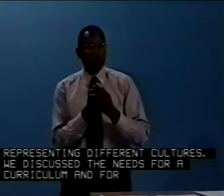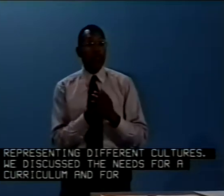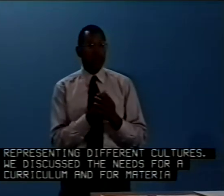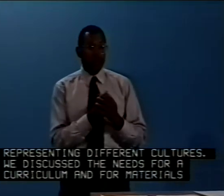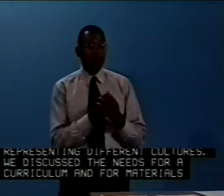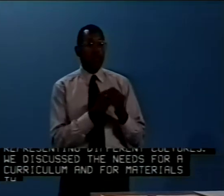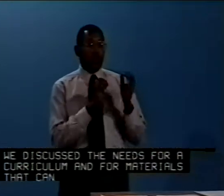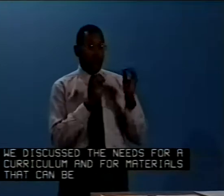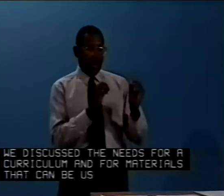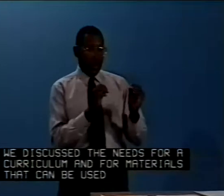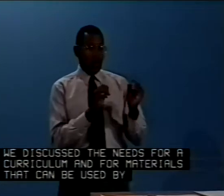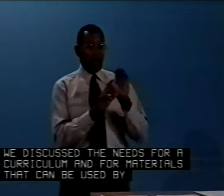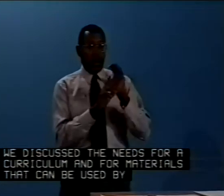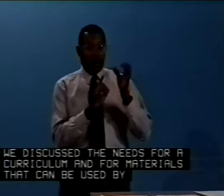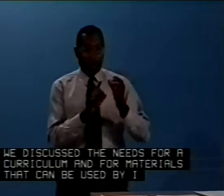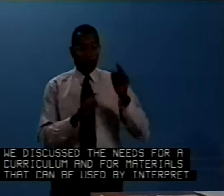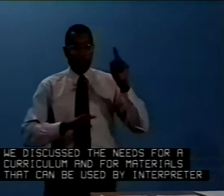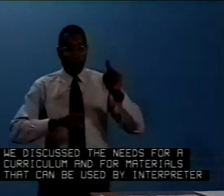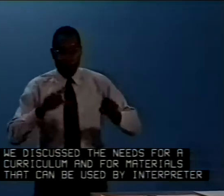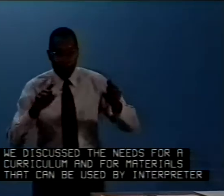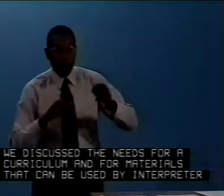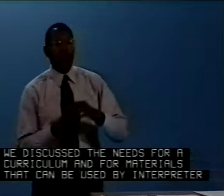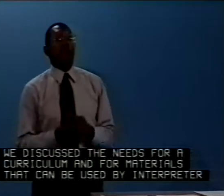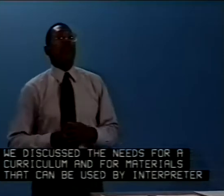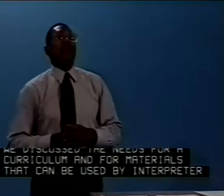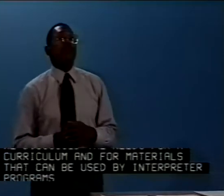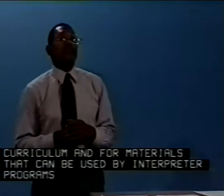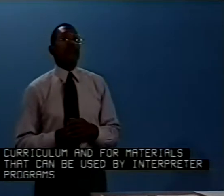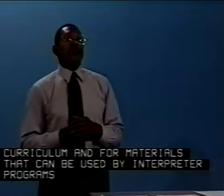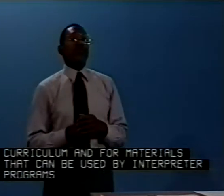programs to teach cultural diversity.